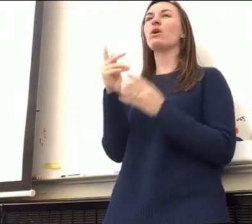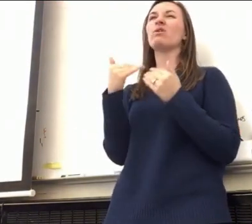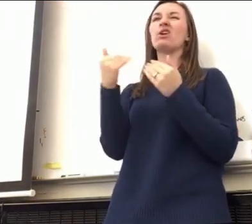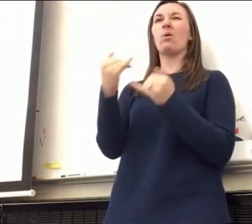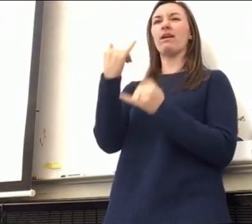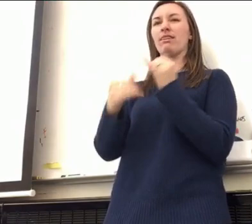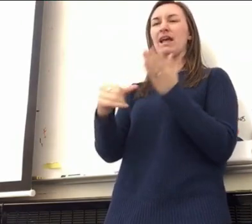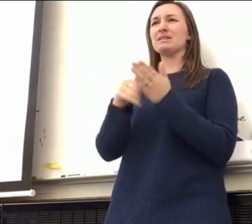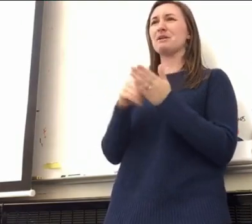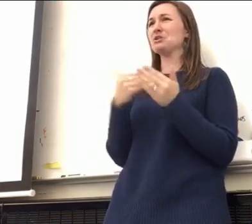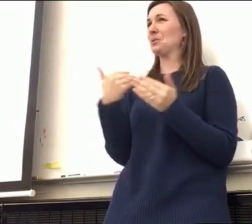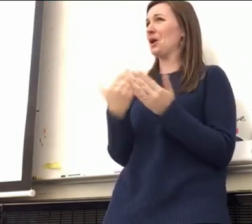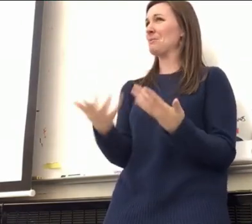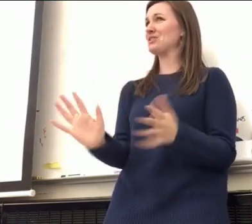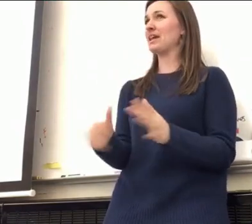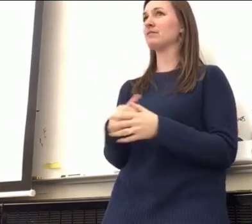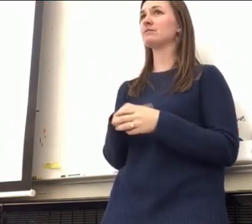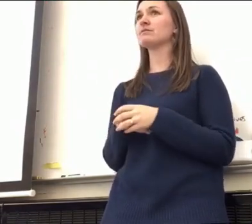Almost done.